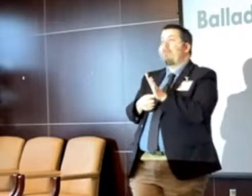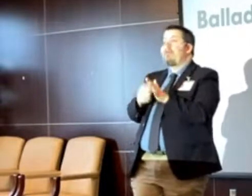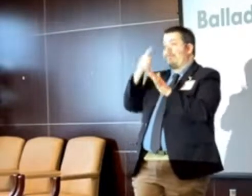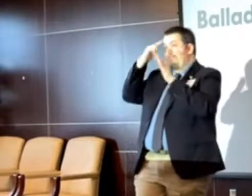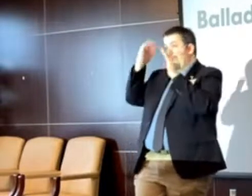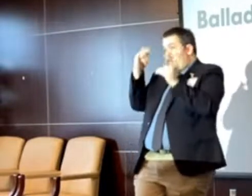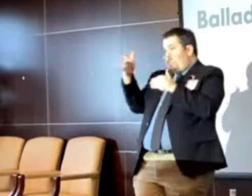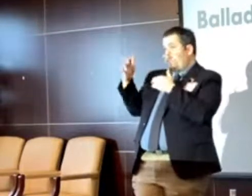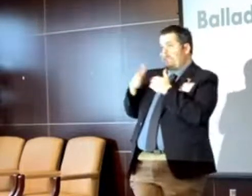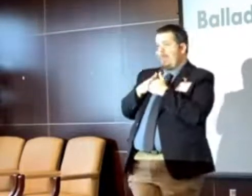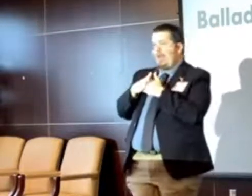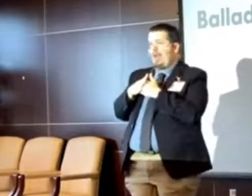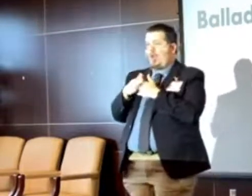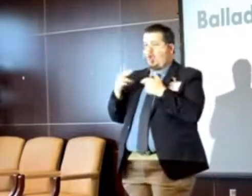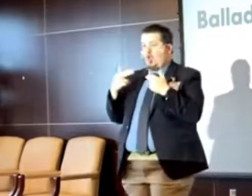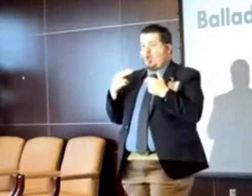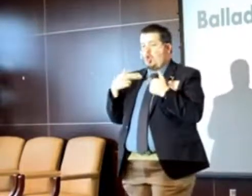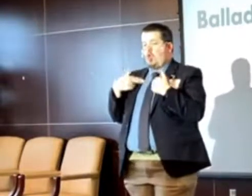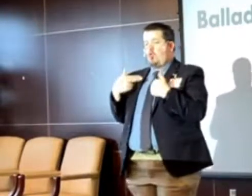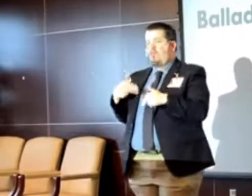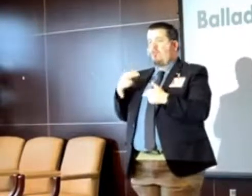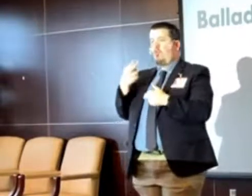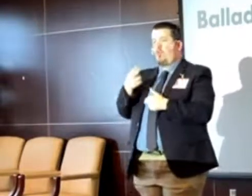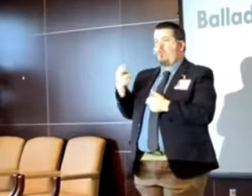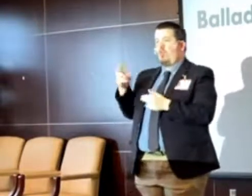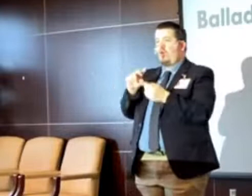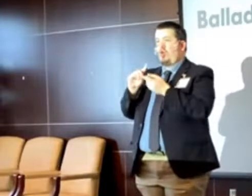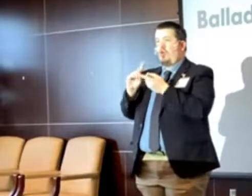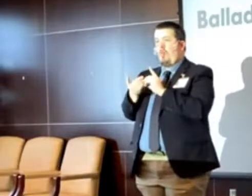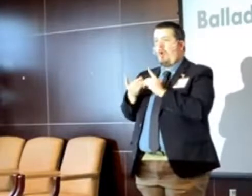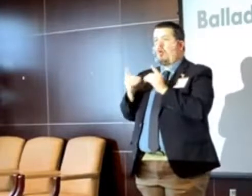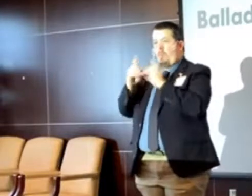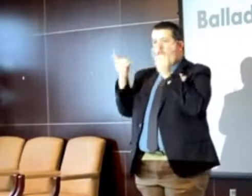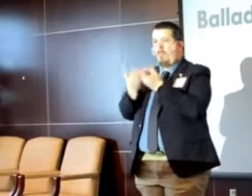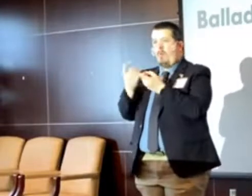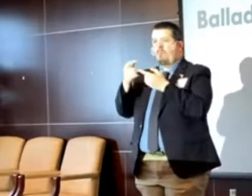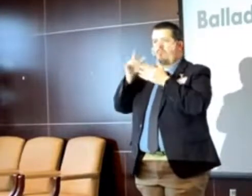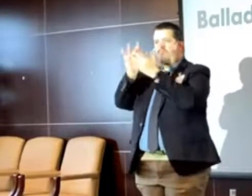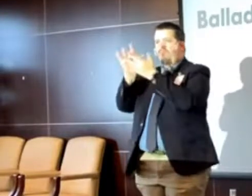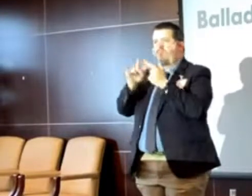will return, and our human resources department is making outreach to those team members now.